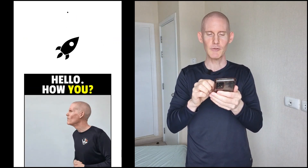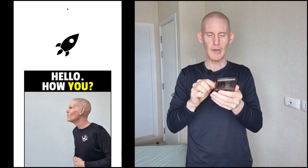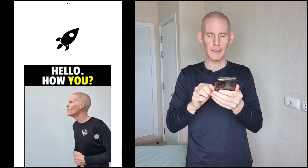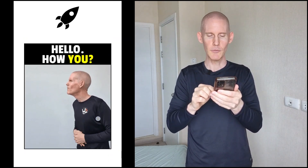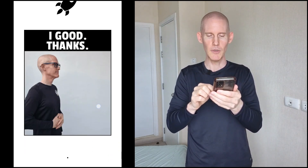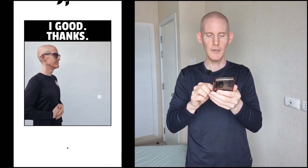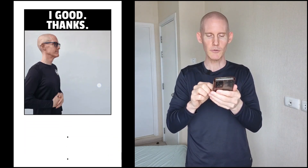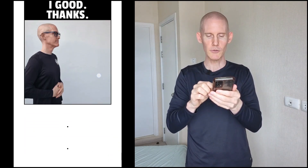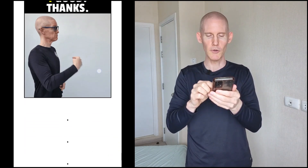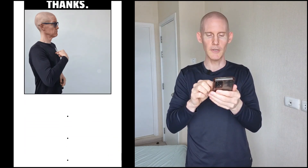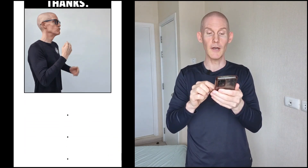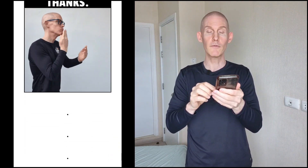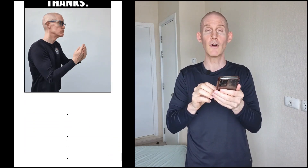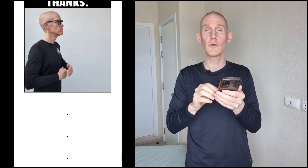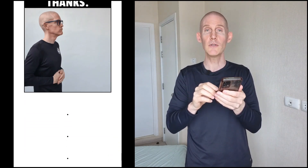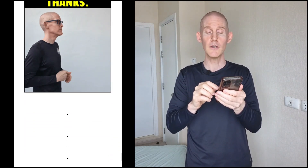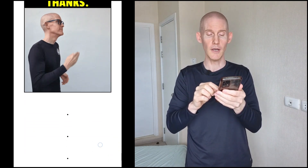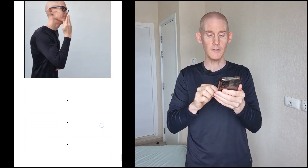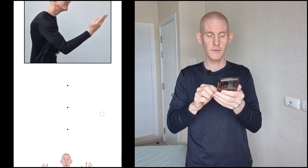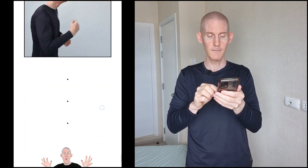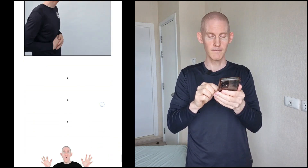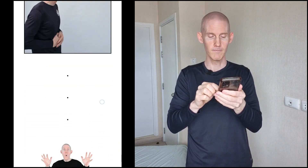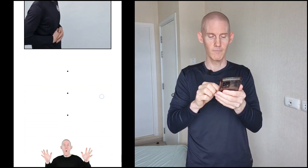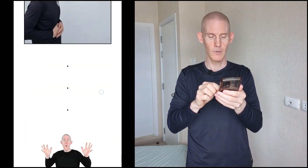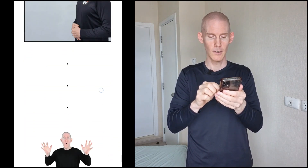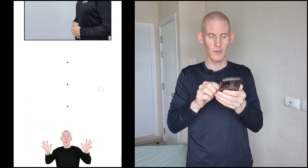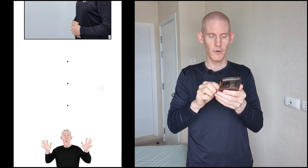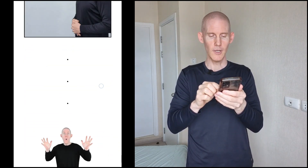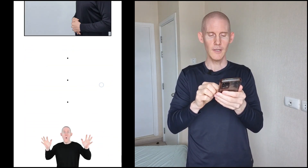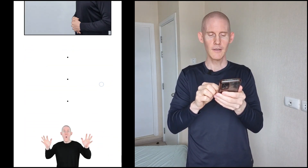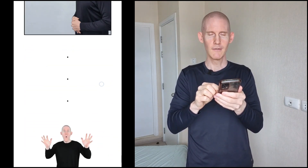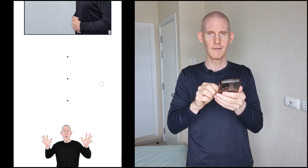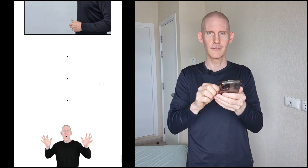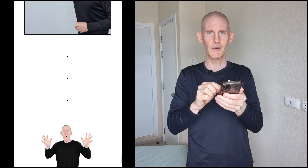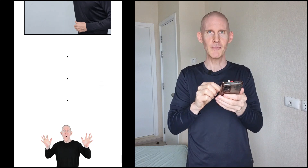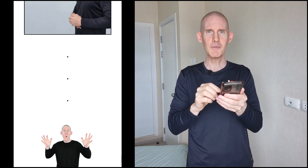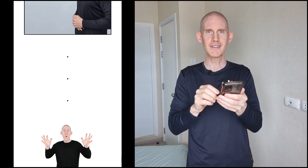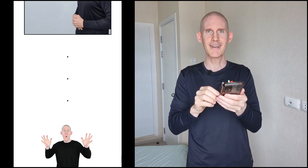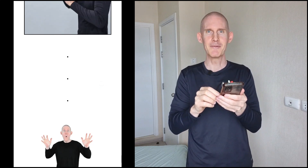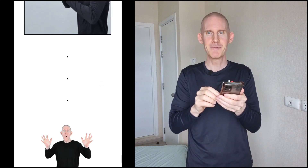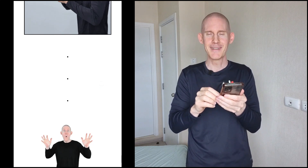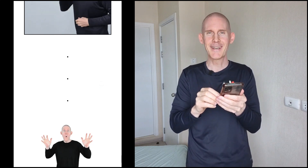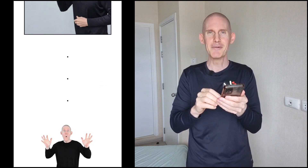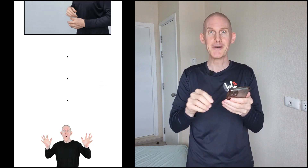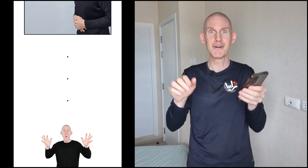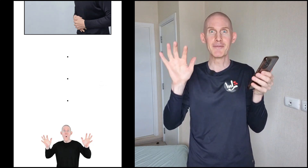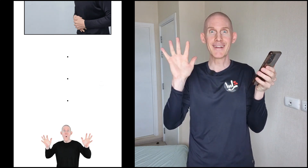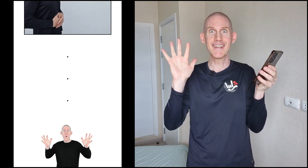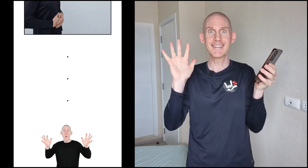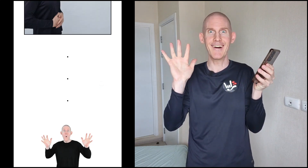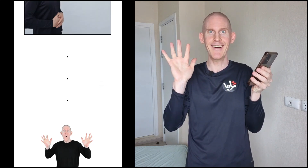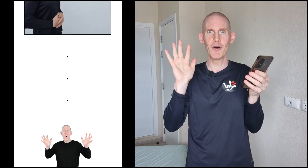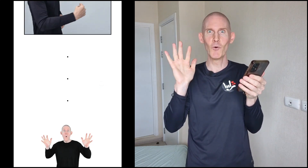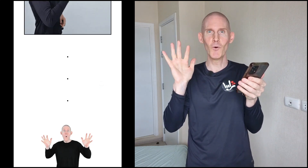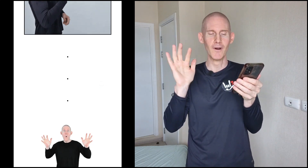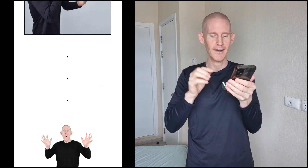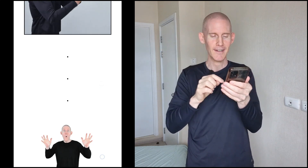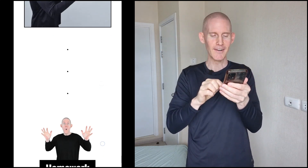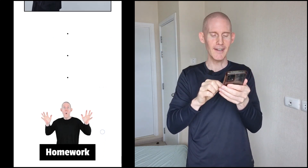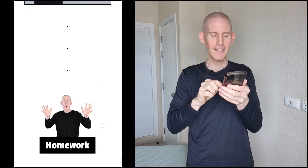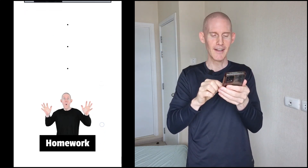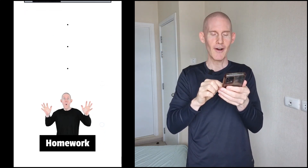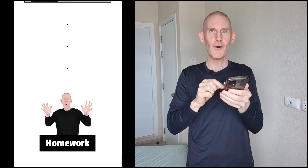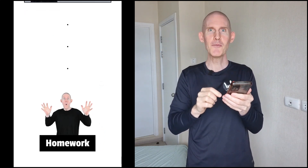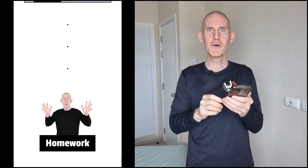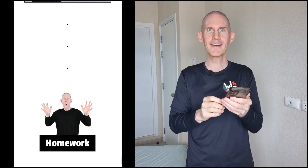So there was rocket speed. We're scrolling down, following the dots. Okay, something must be coming if I'm like this. Oh, ooh.